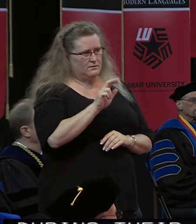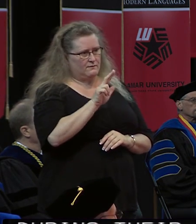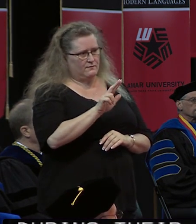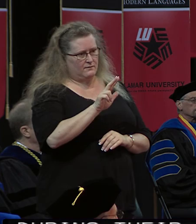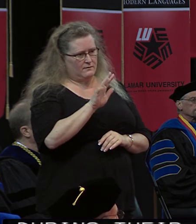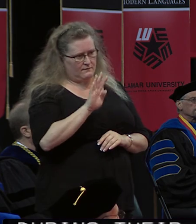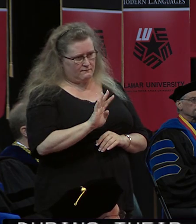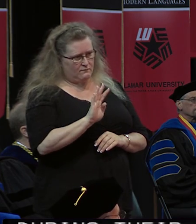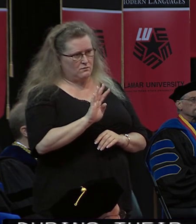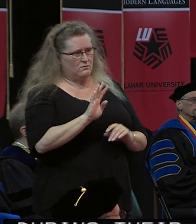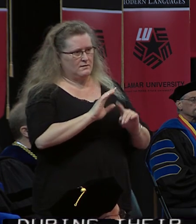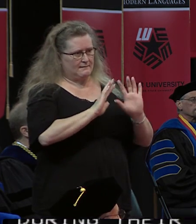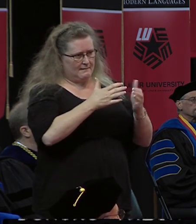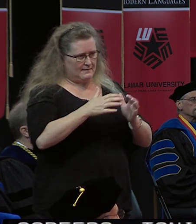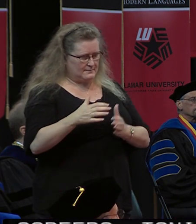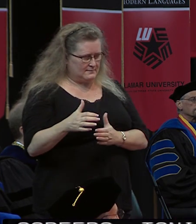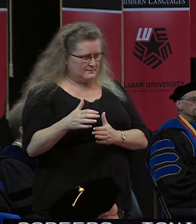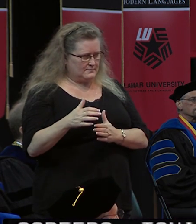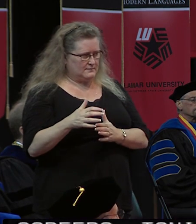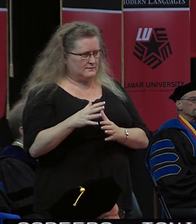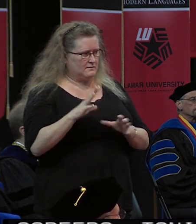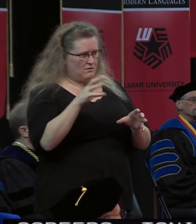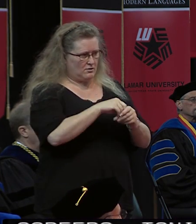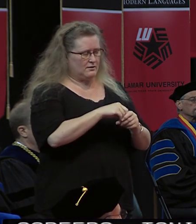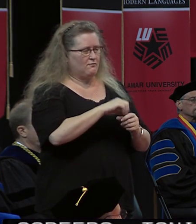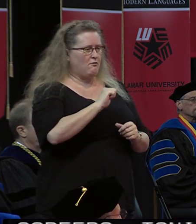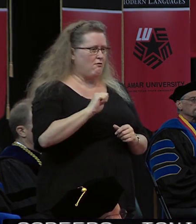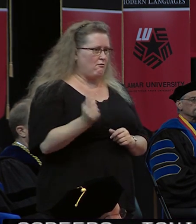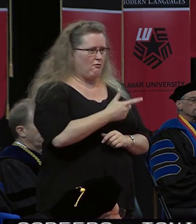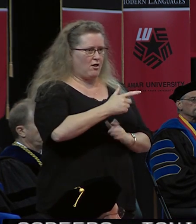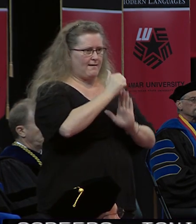334 courses, all A's.